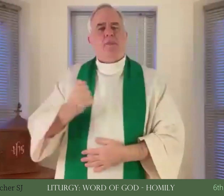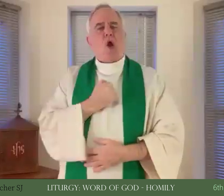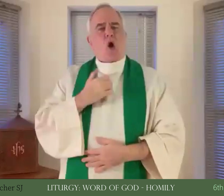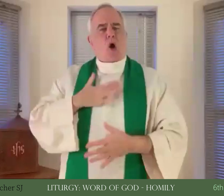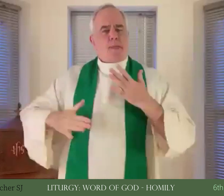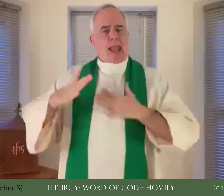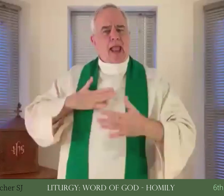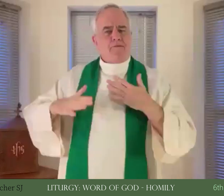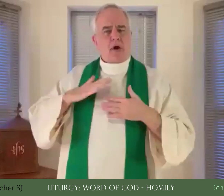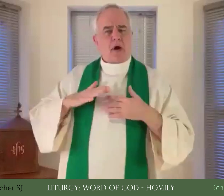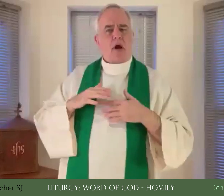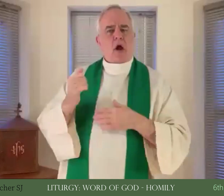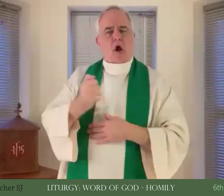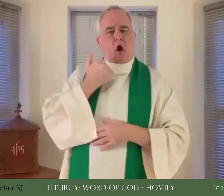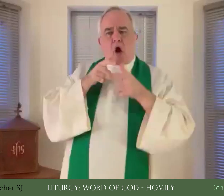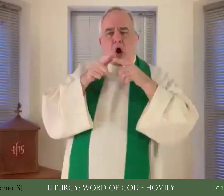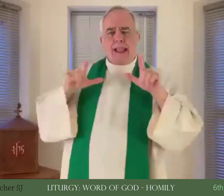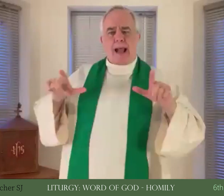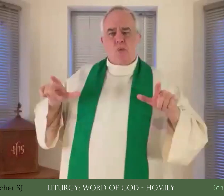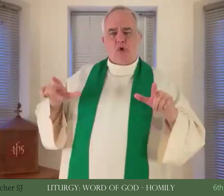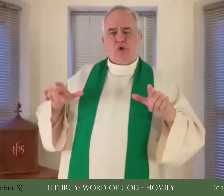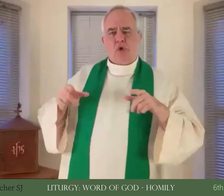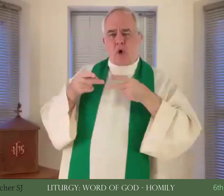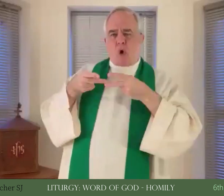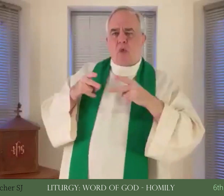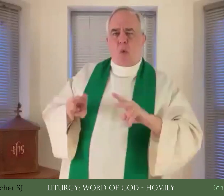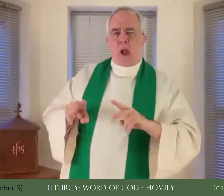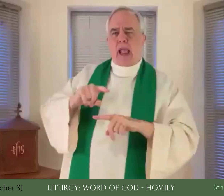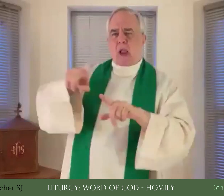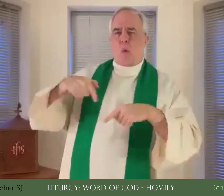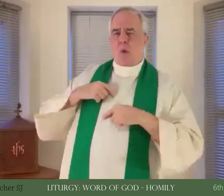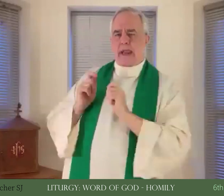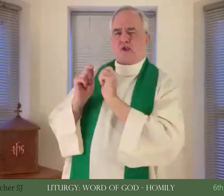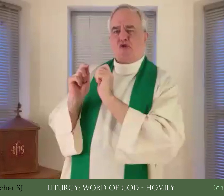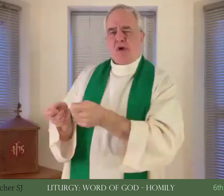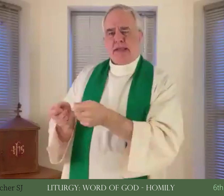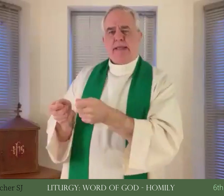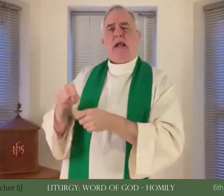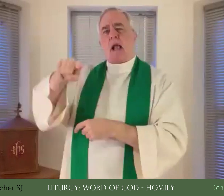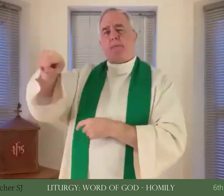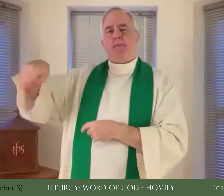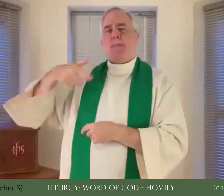our behavior, our language, the way we treat